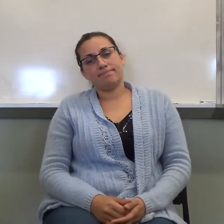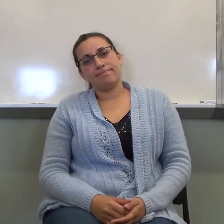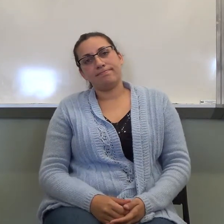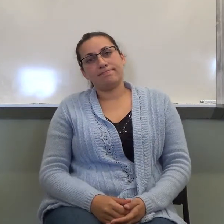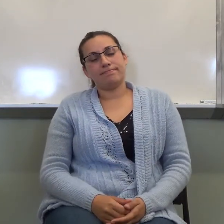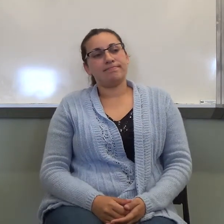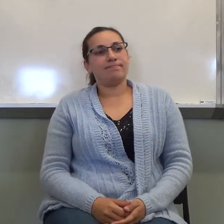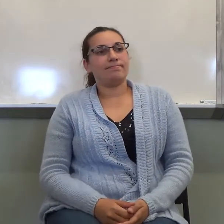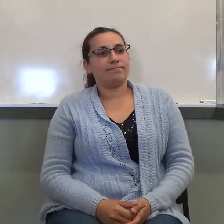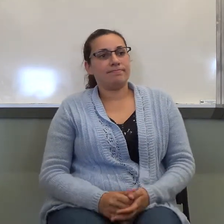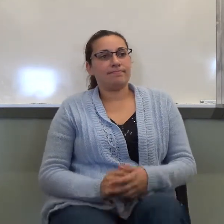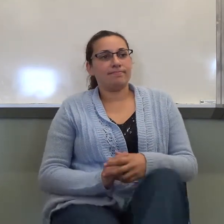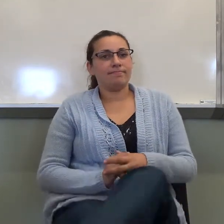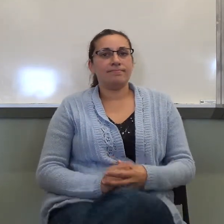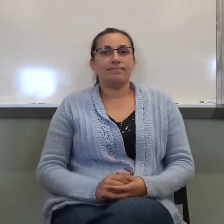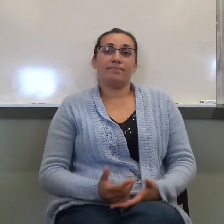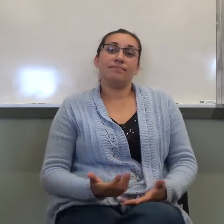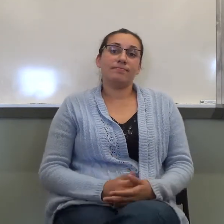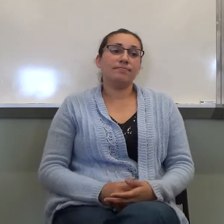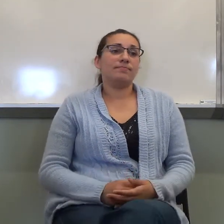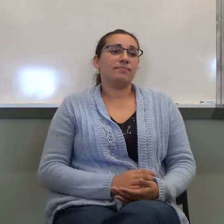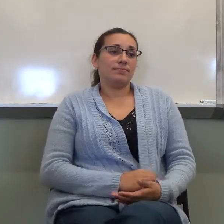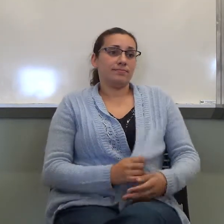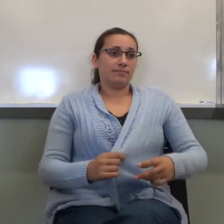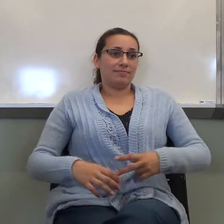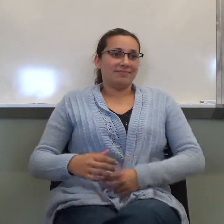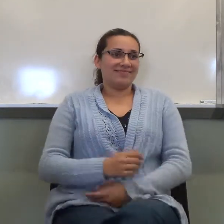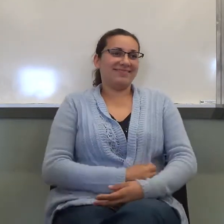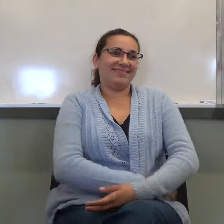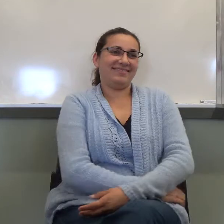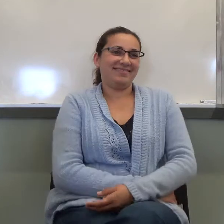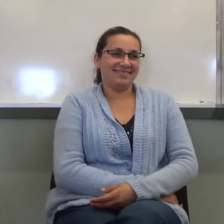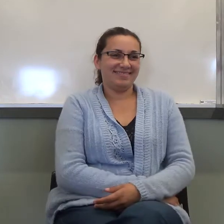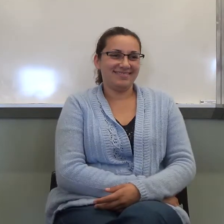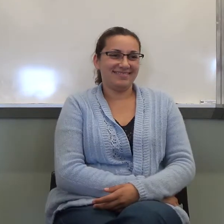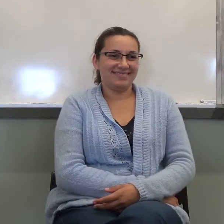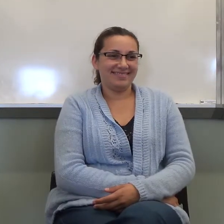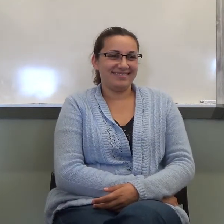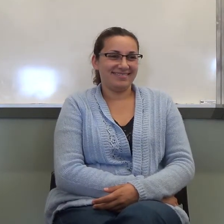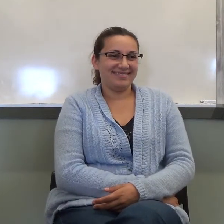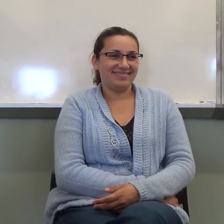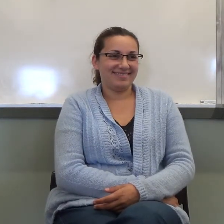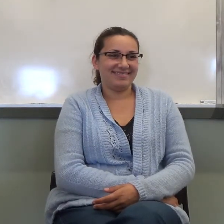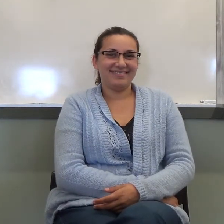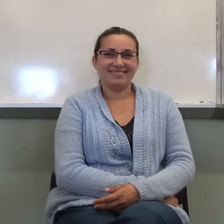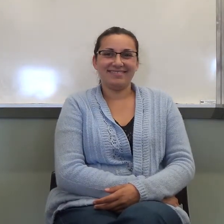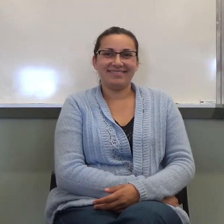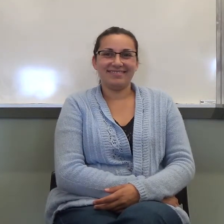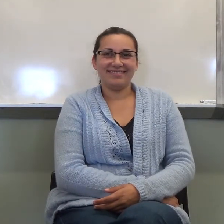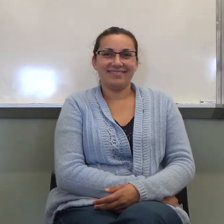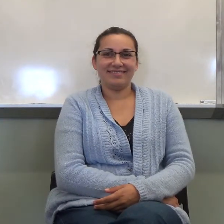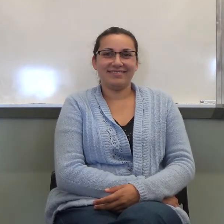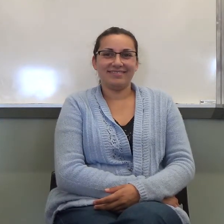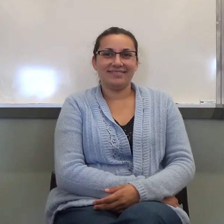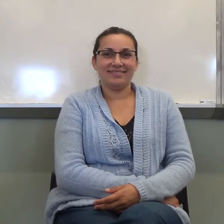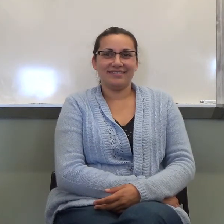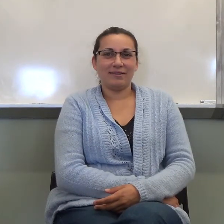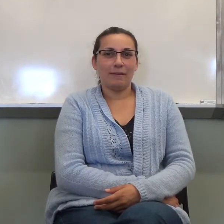All right. Did you decide after the numbers? Change sign after. Well, yes. That's not always